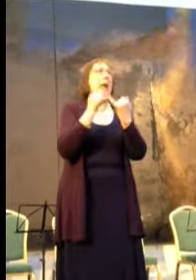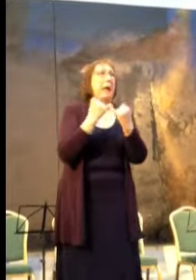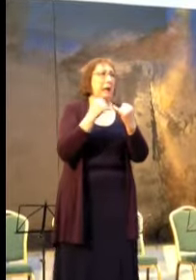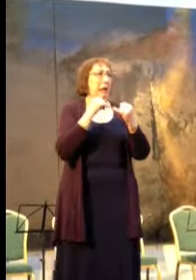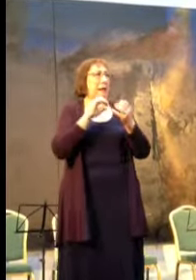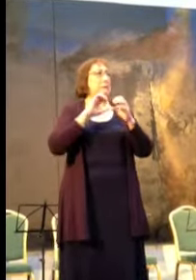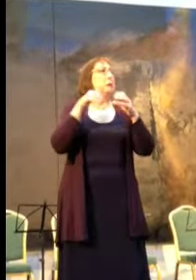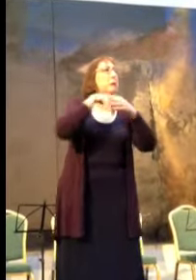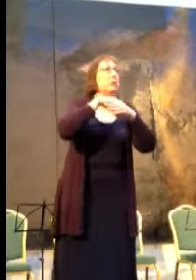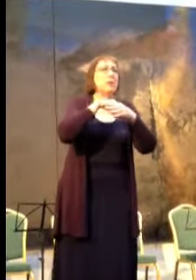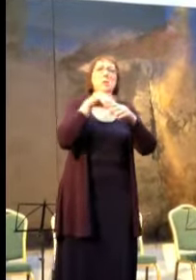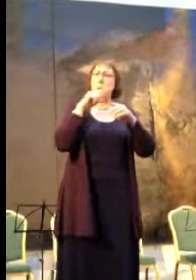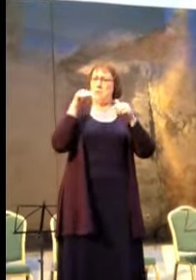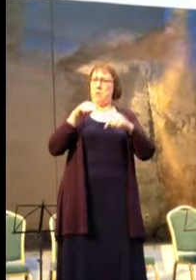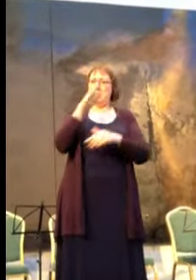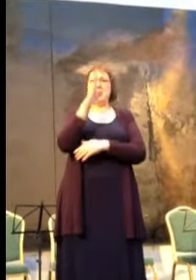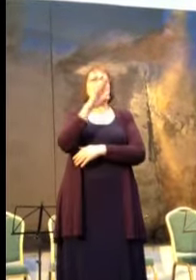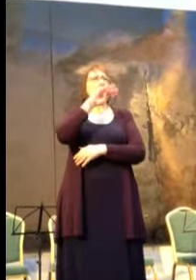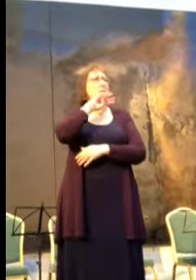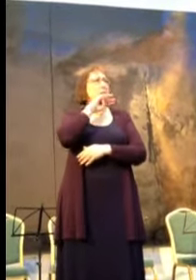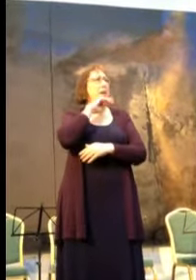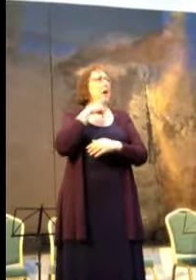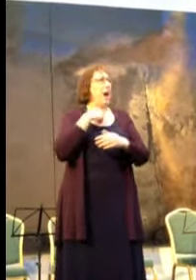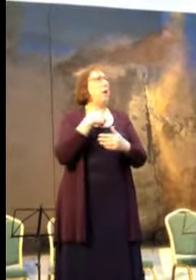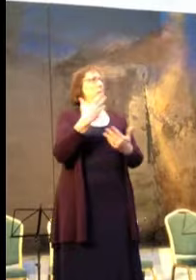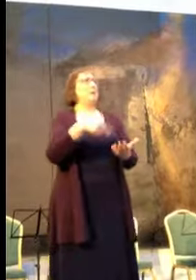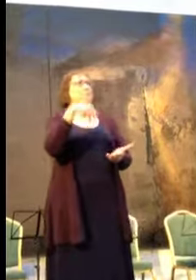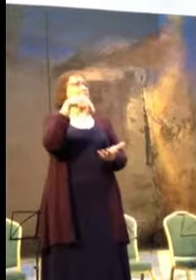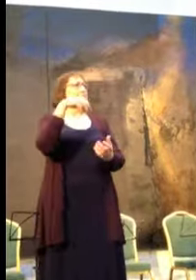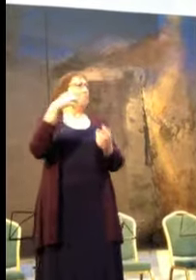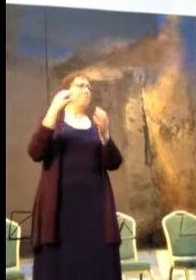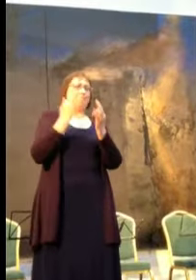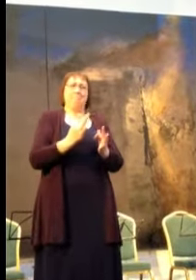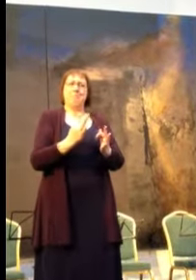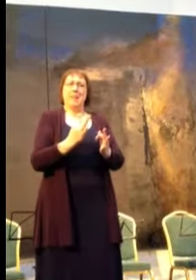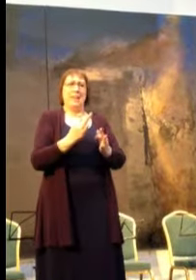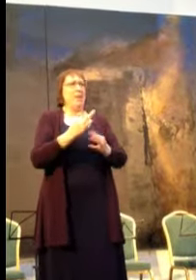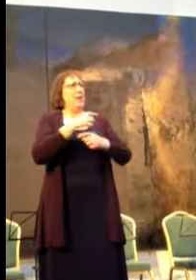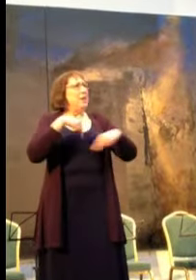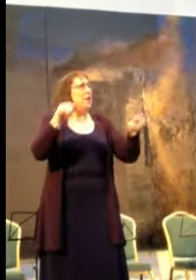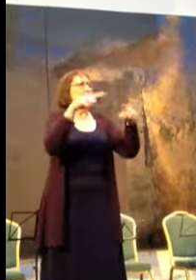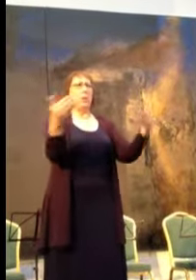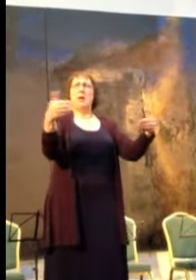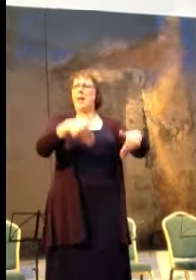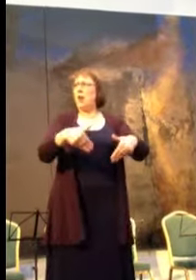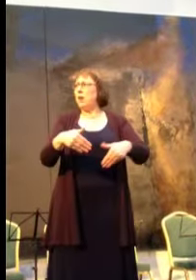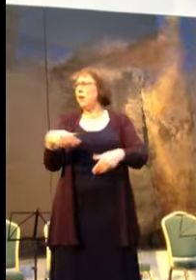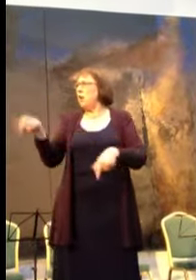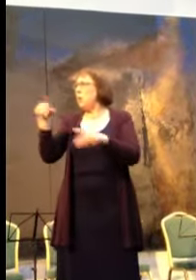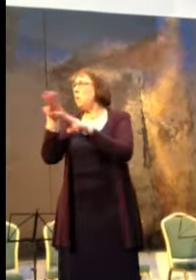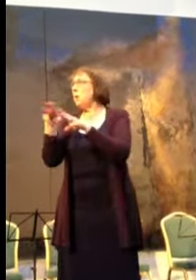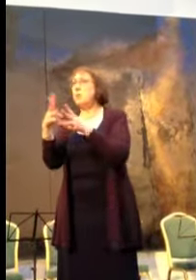St. Patrick's Day event to actually make a statement about that is that you are symbolic yourself of people who have been